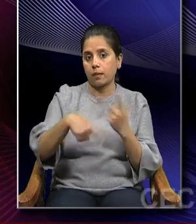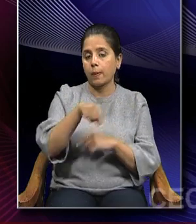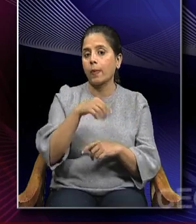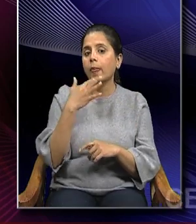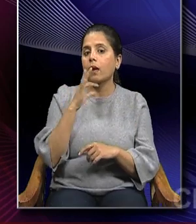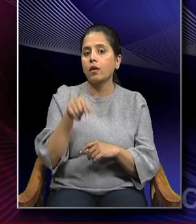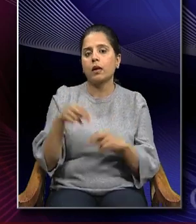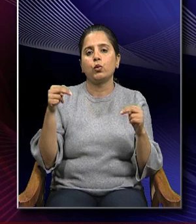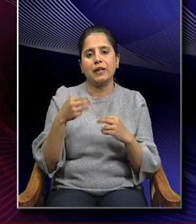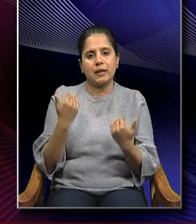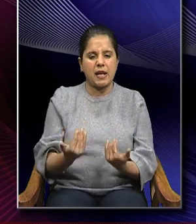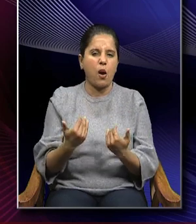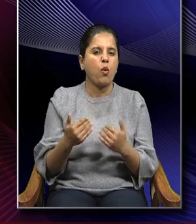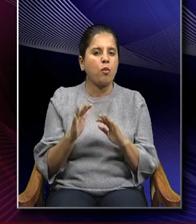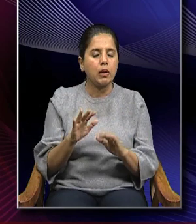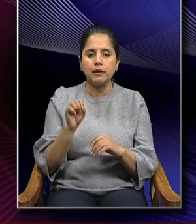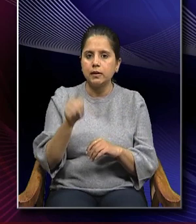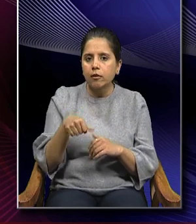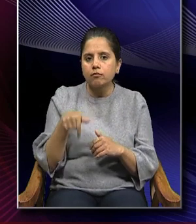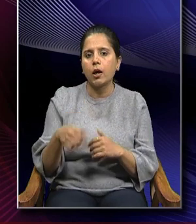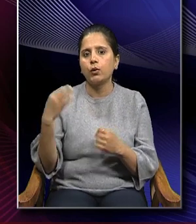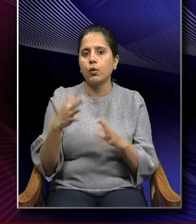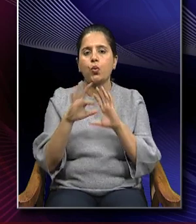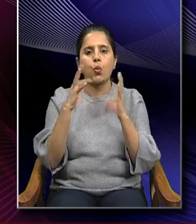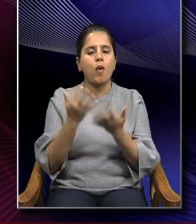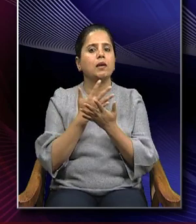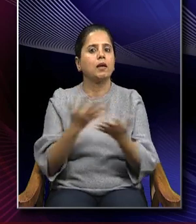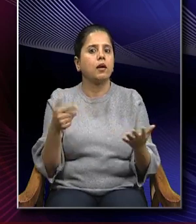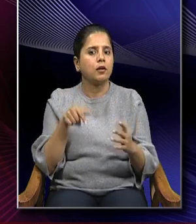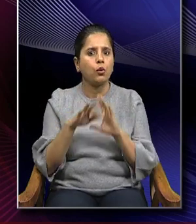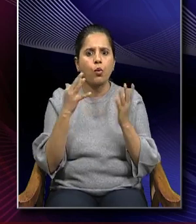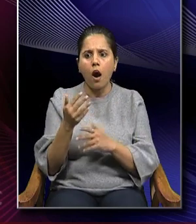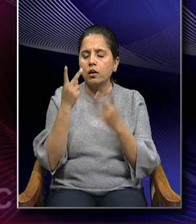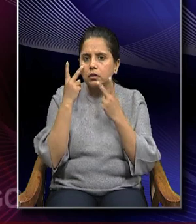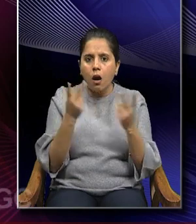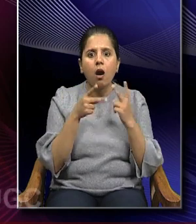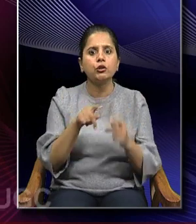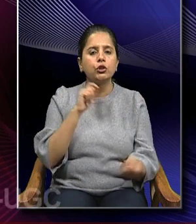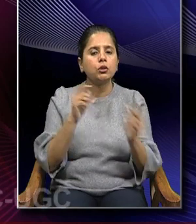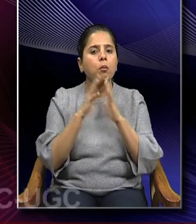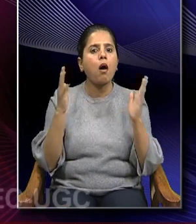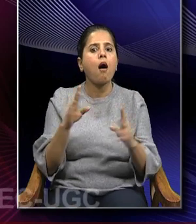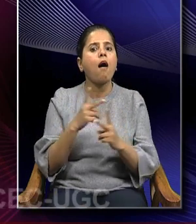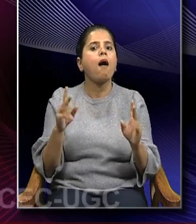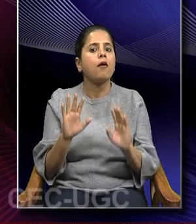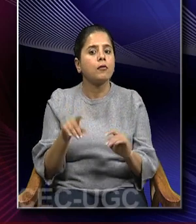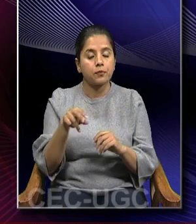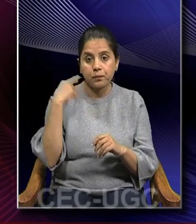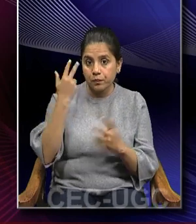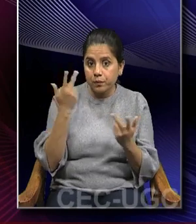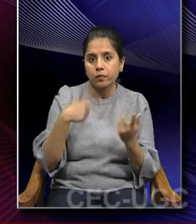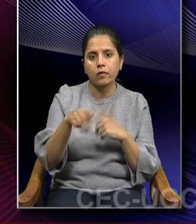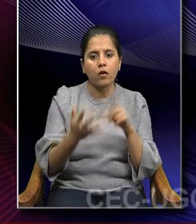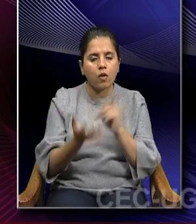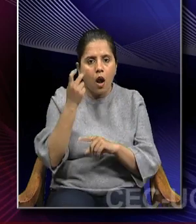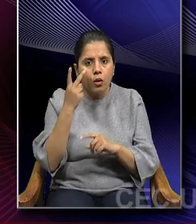basically this is the need of the hour, that yes, this is a new to the world product, the world is witnessing lot of change, and cause of that we are finding